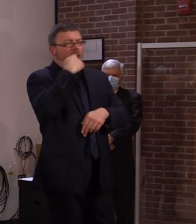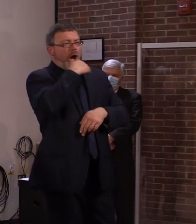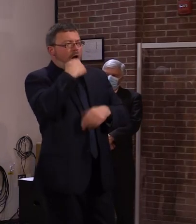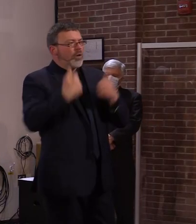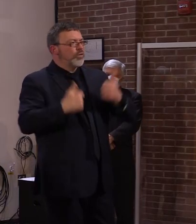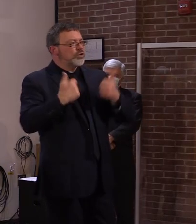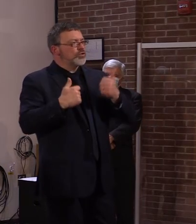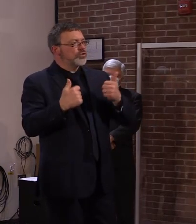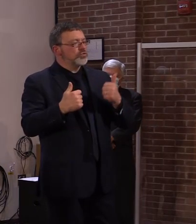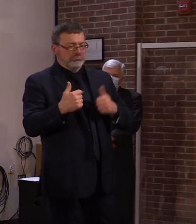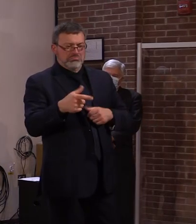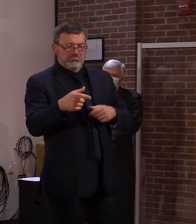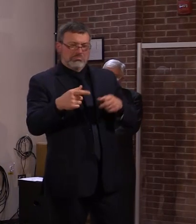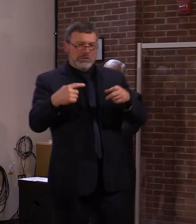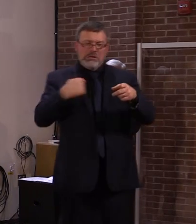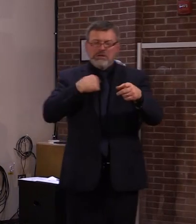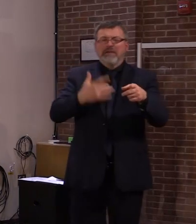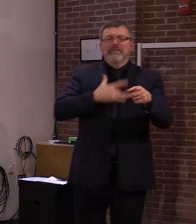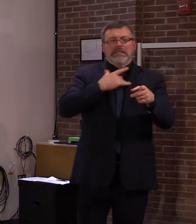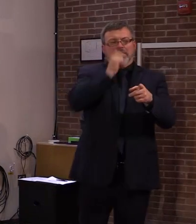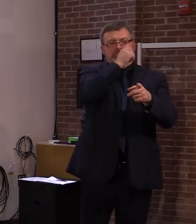PCR testing. It's testing done in a lab.